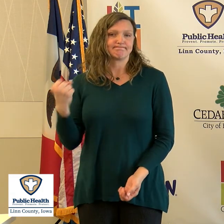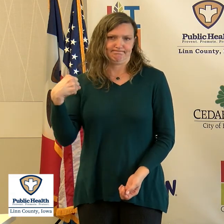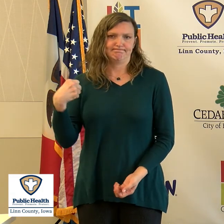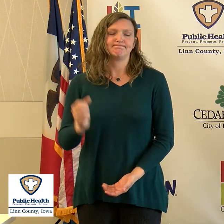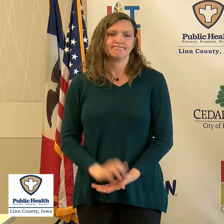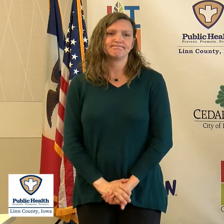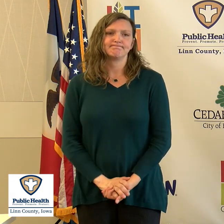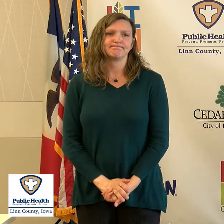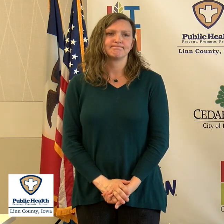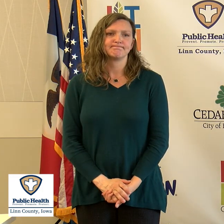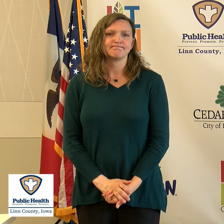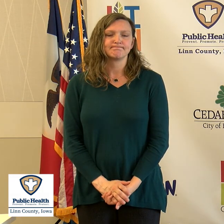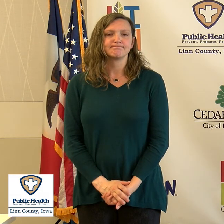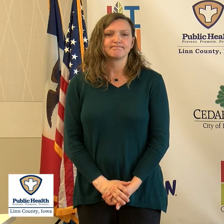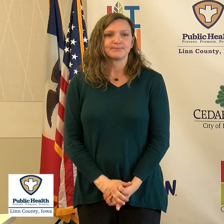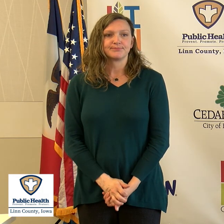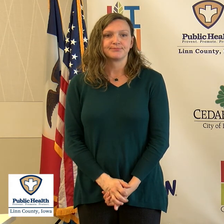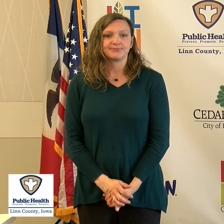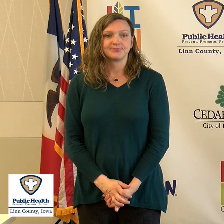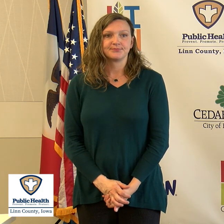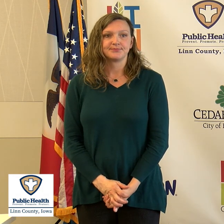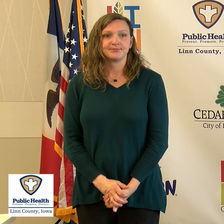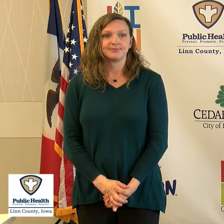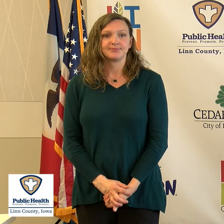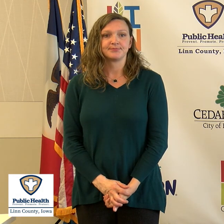Yes, it does. Thank you.